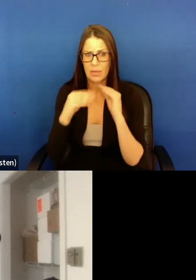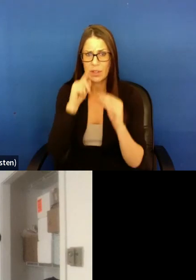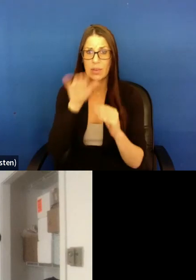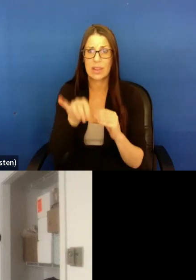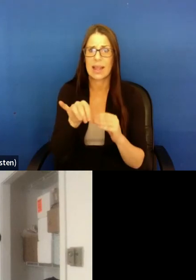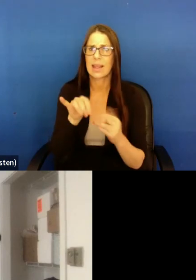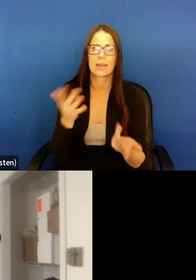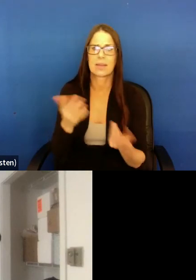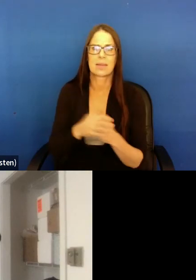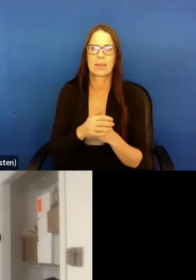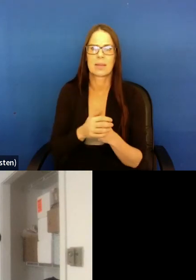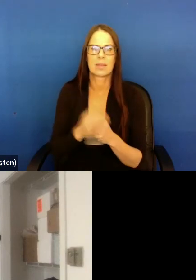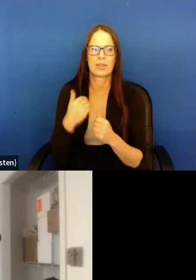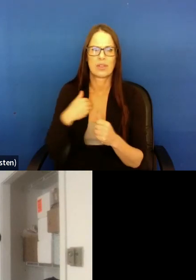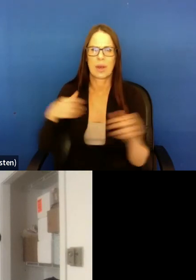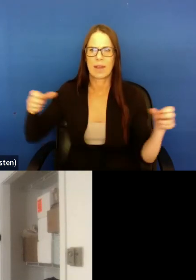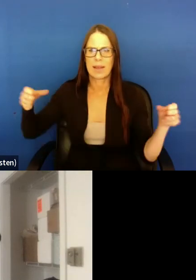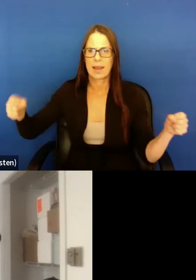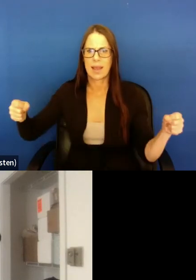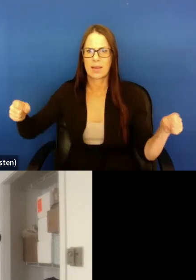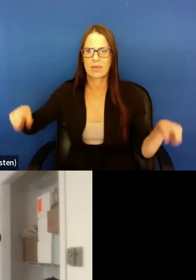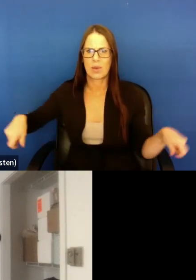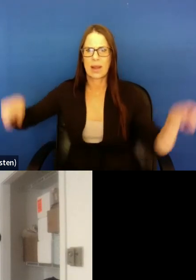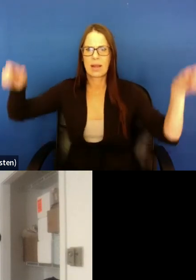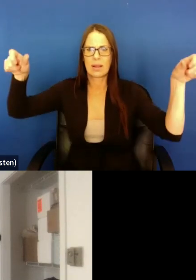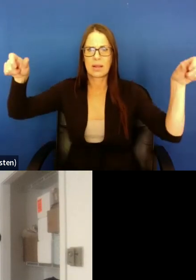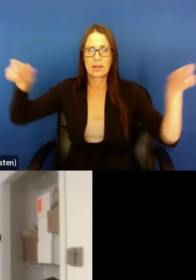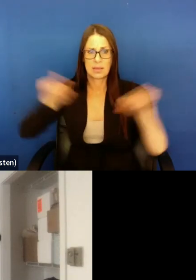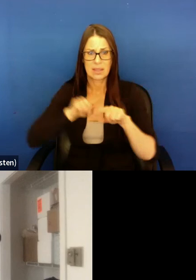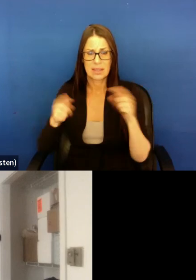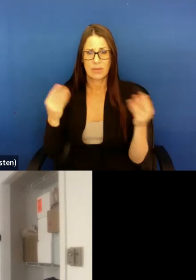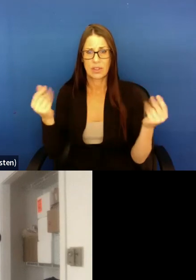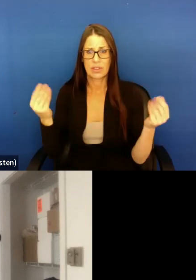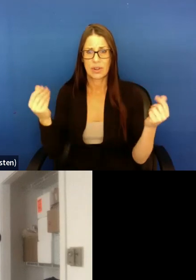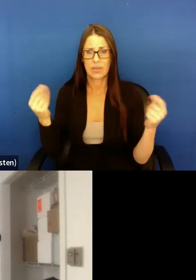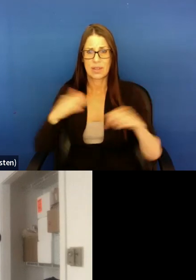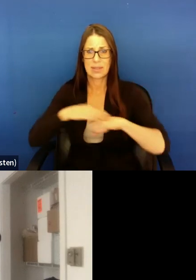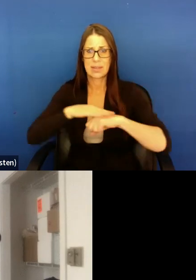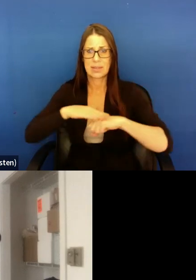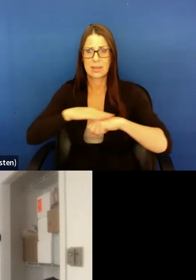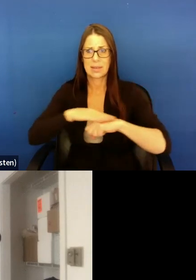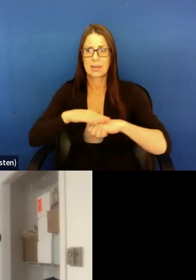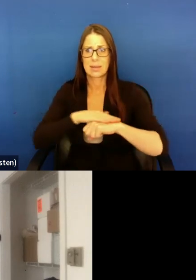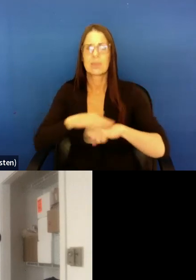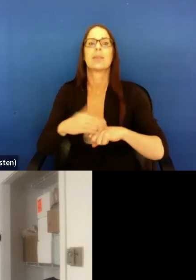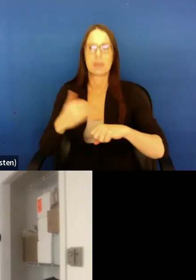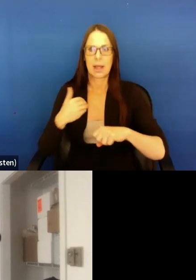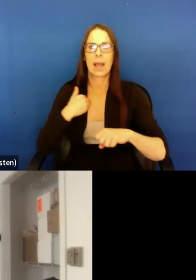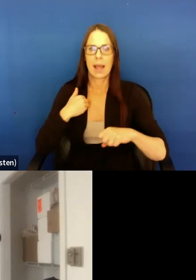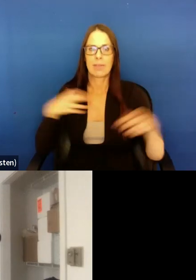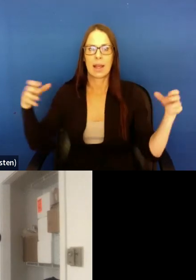a handrail, different surface? There is a handrail on the